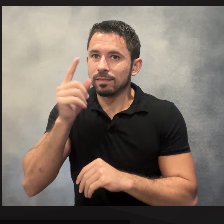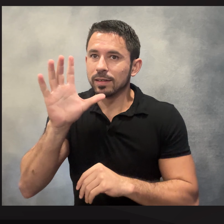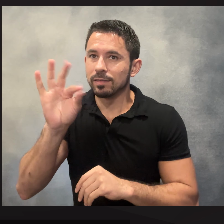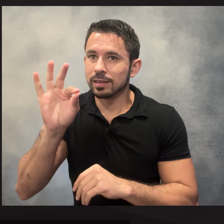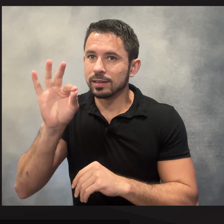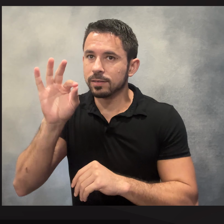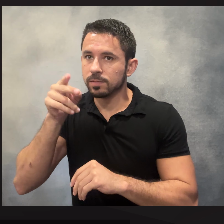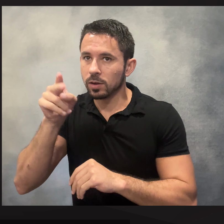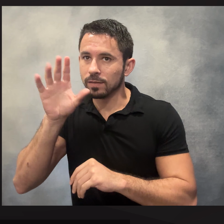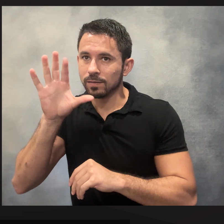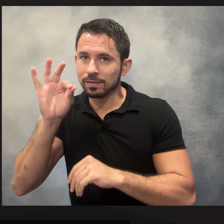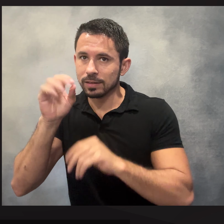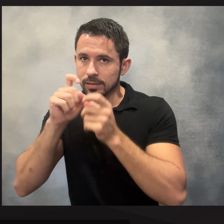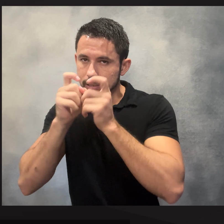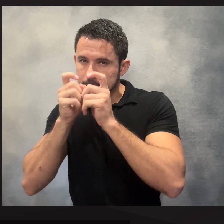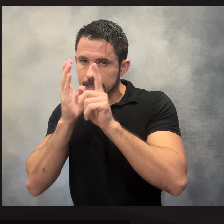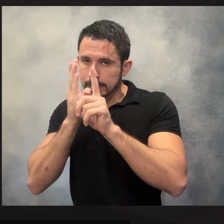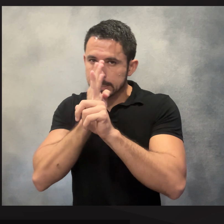11:59.